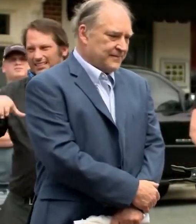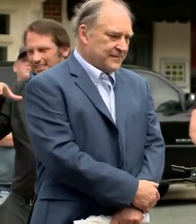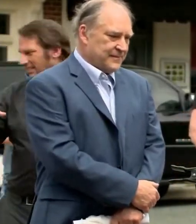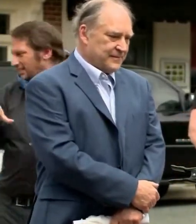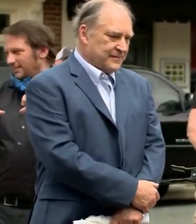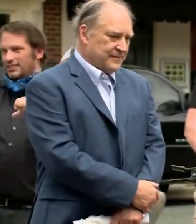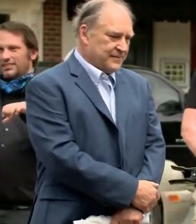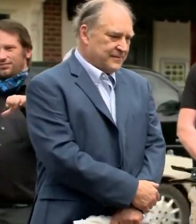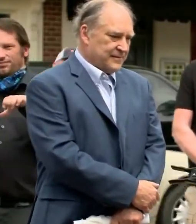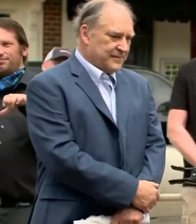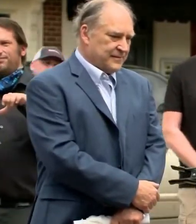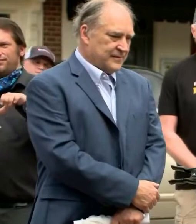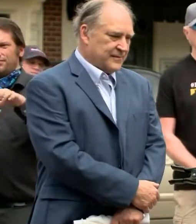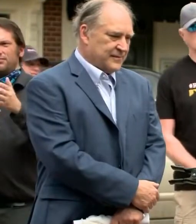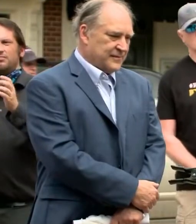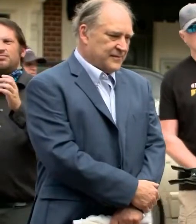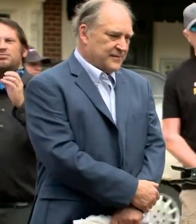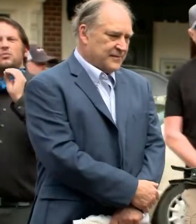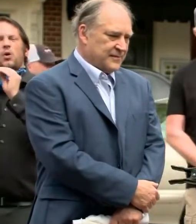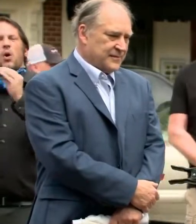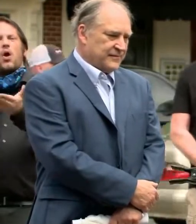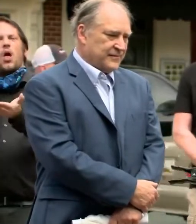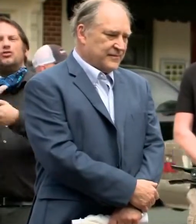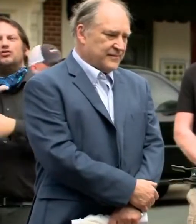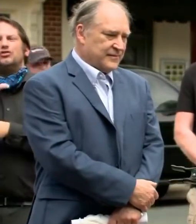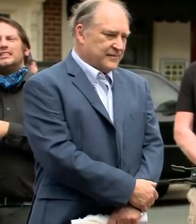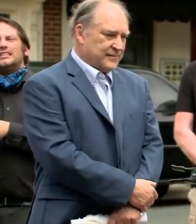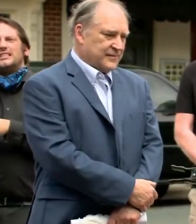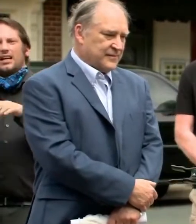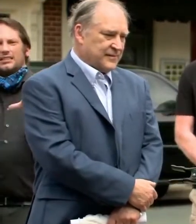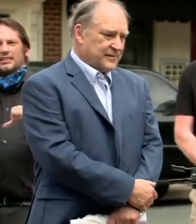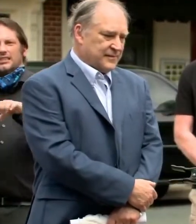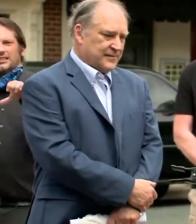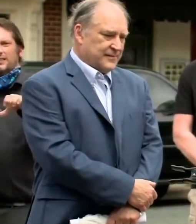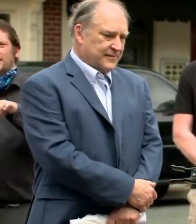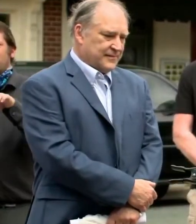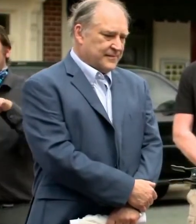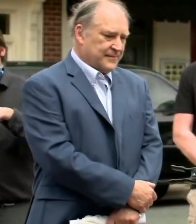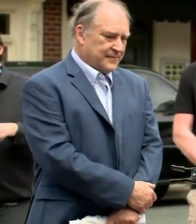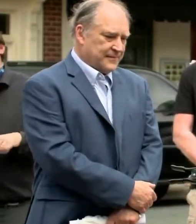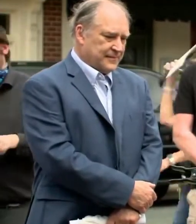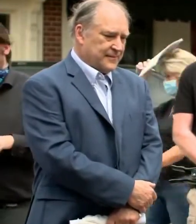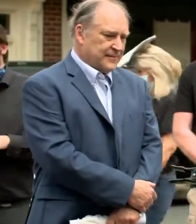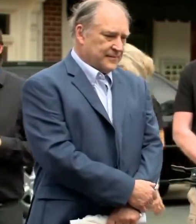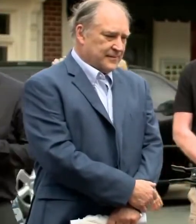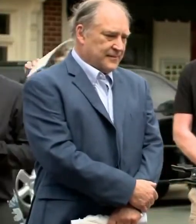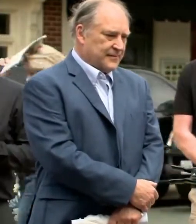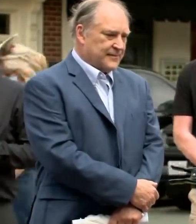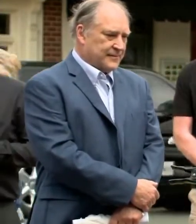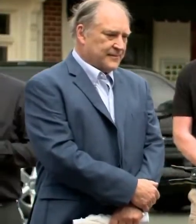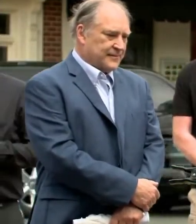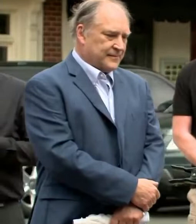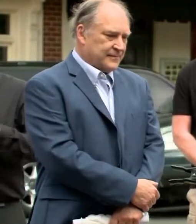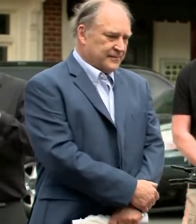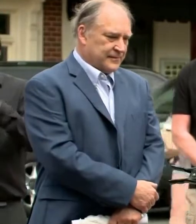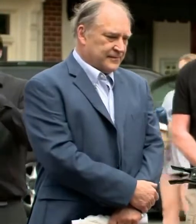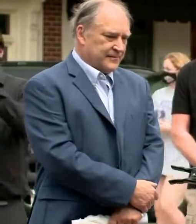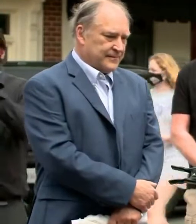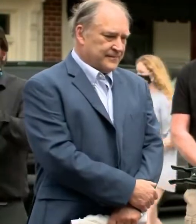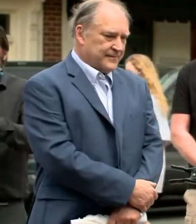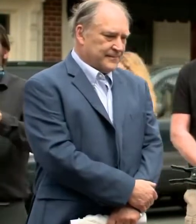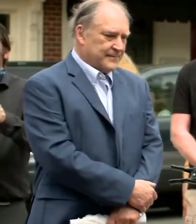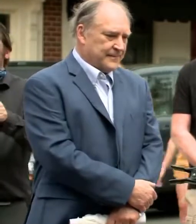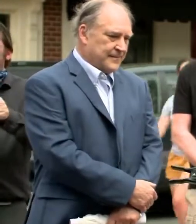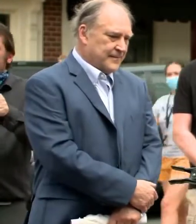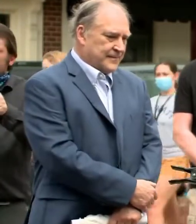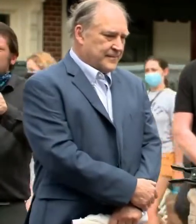risk activities. So as numbers continue to improve, consistent with the approach that the governor has taken and consistent with the approach of jurisdictions